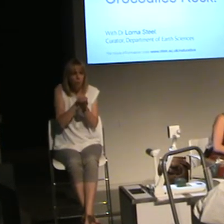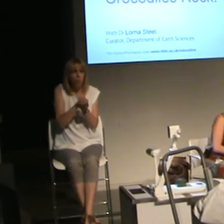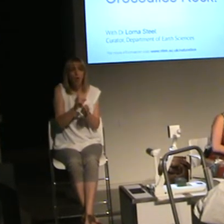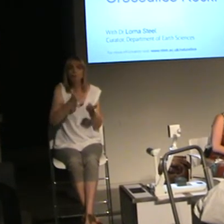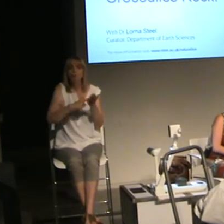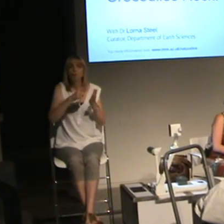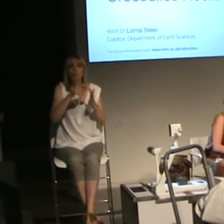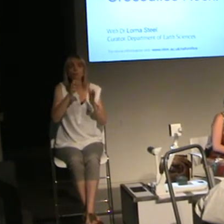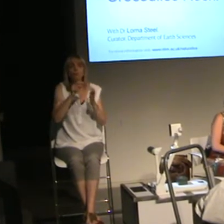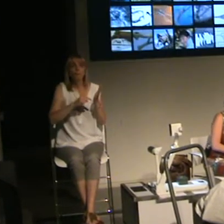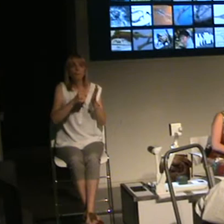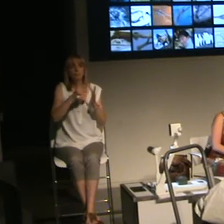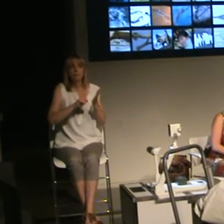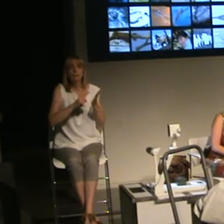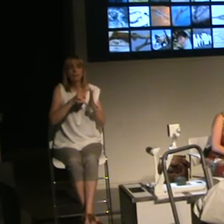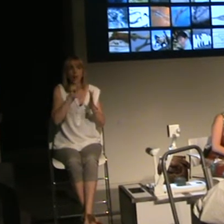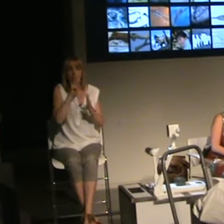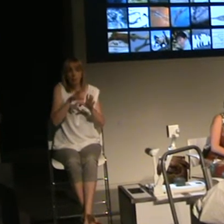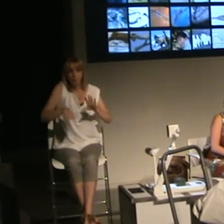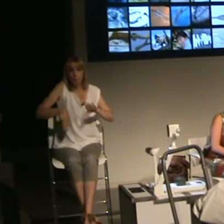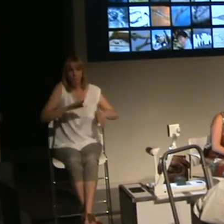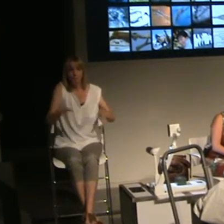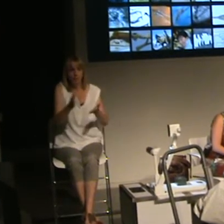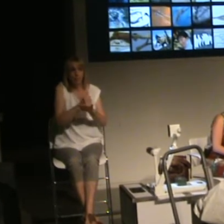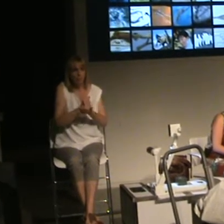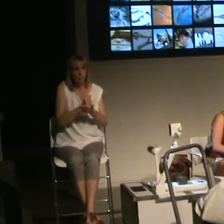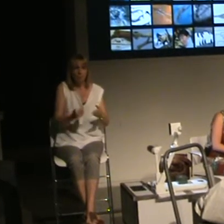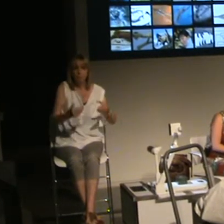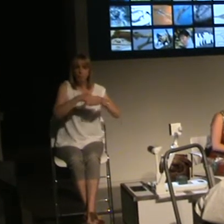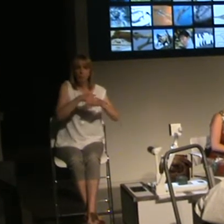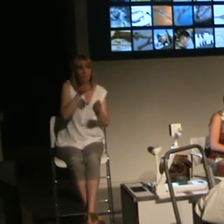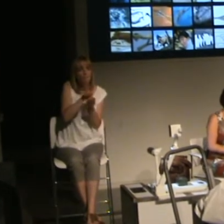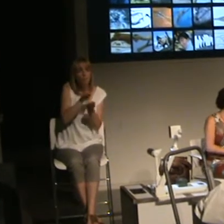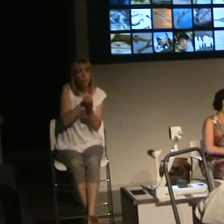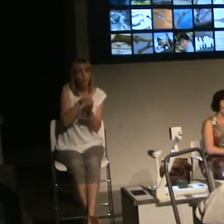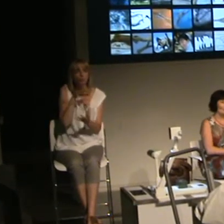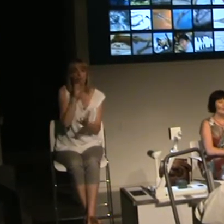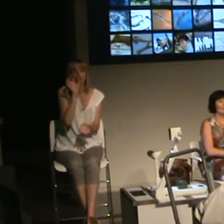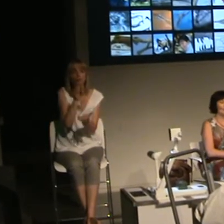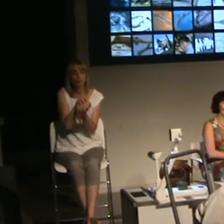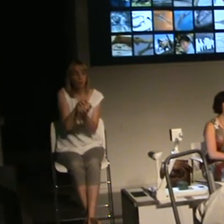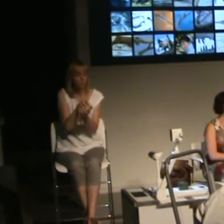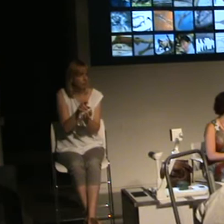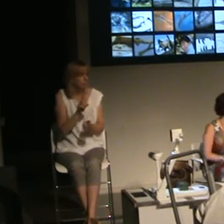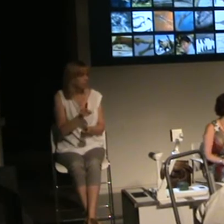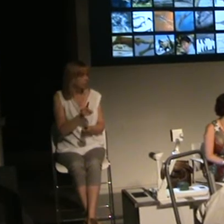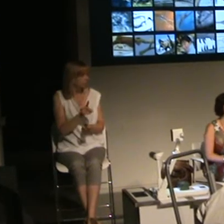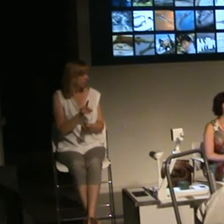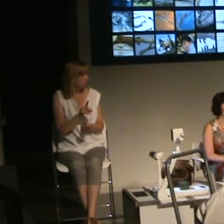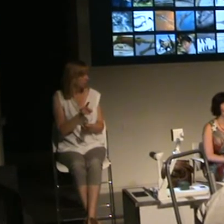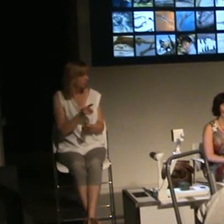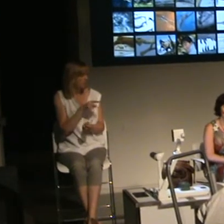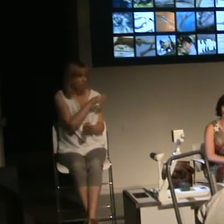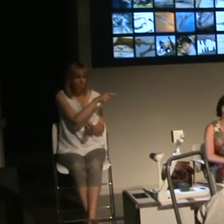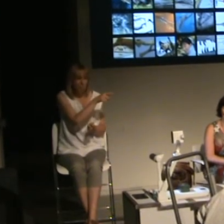least two certain parts of it, and that includes the fossil crocodiles. But you probably noticed that we